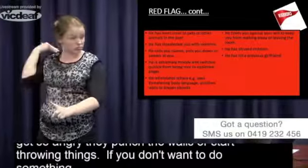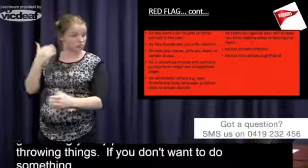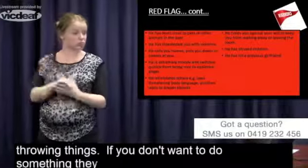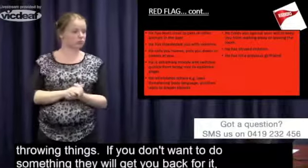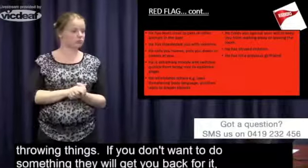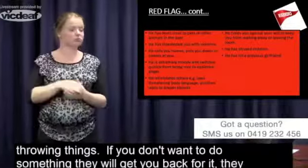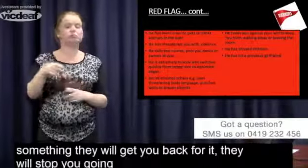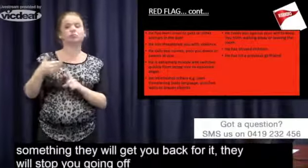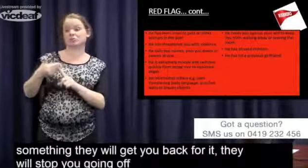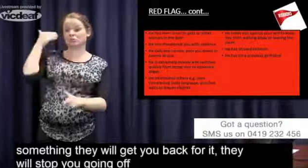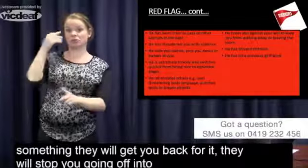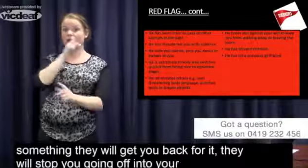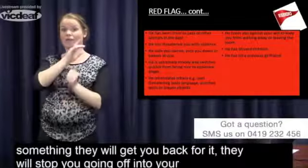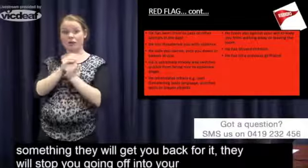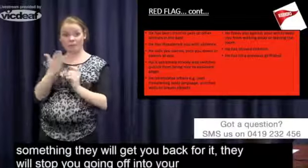do. Maybe they've been abused as a child.